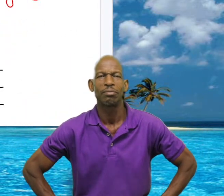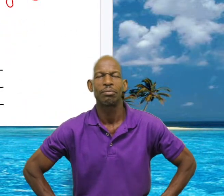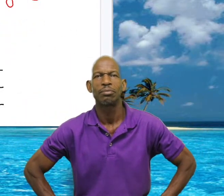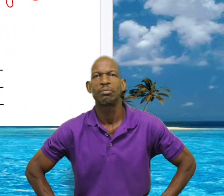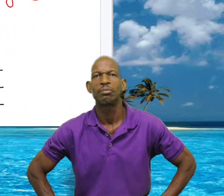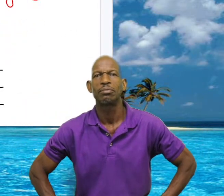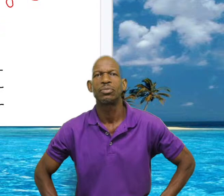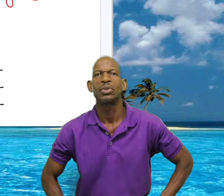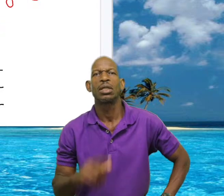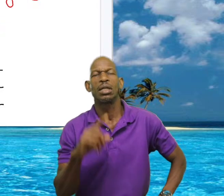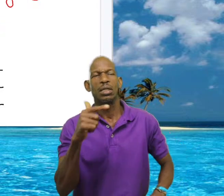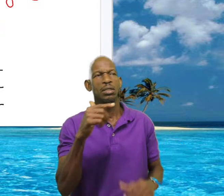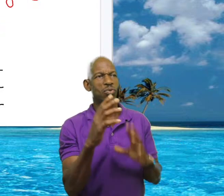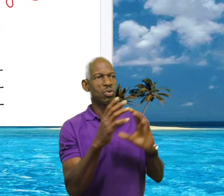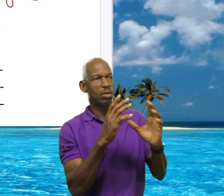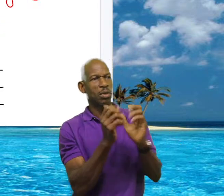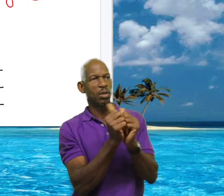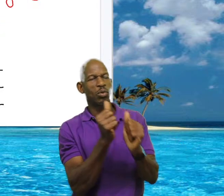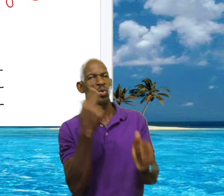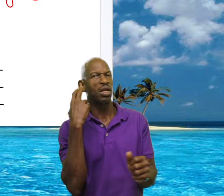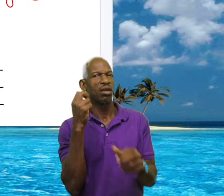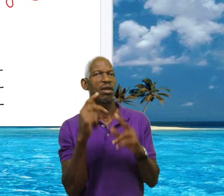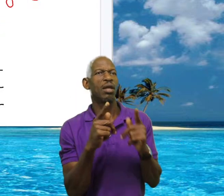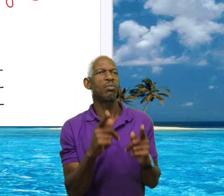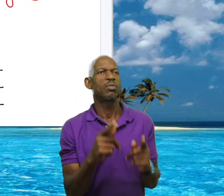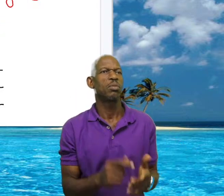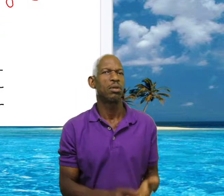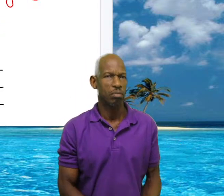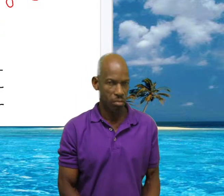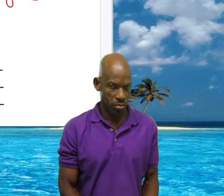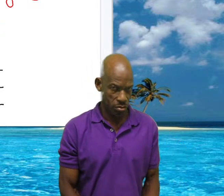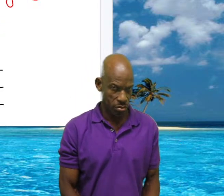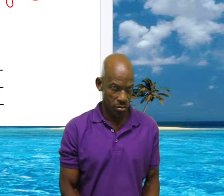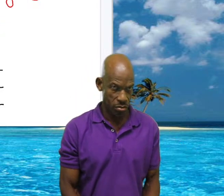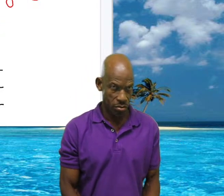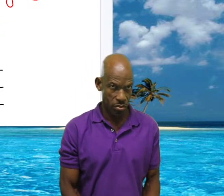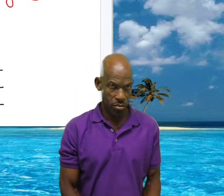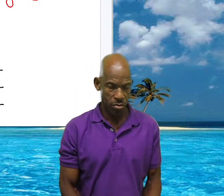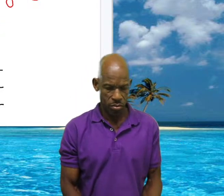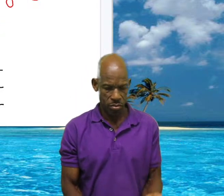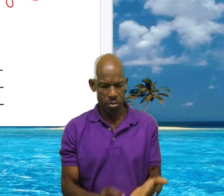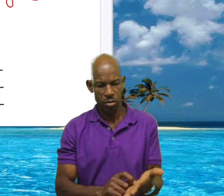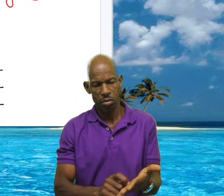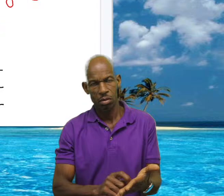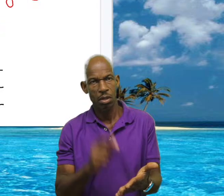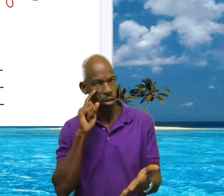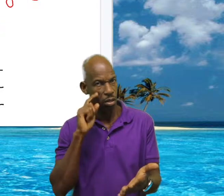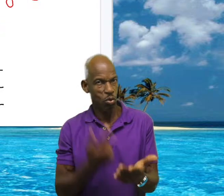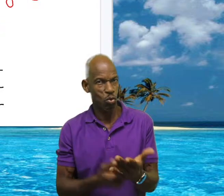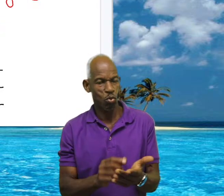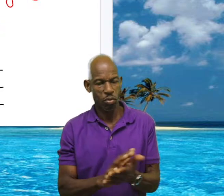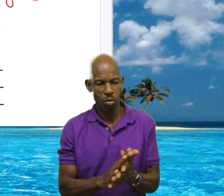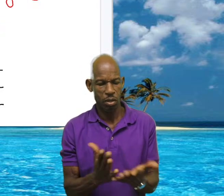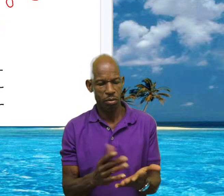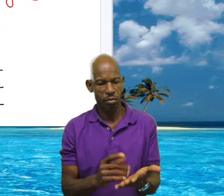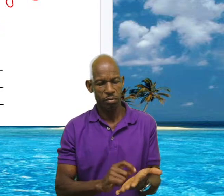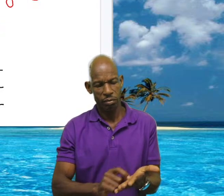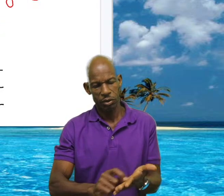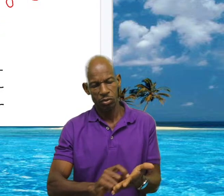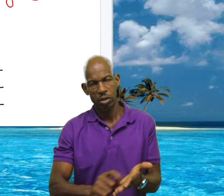to hearing people, write. Get a notebook, carry around a notebook with you and write. Try to write because